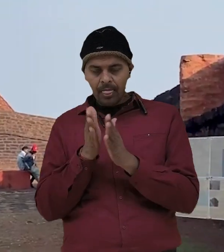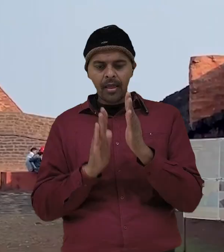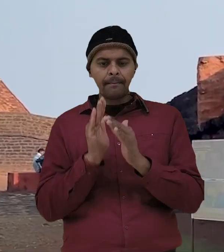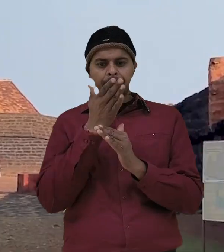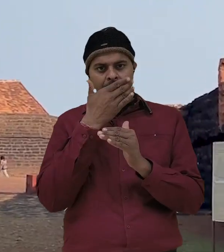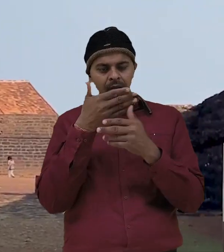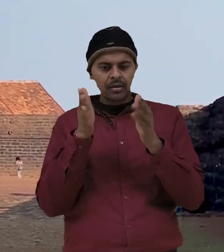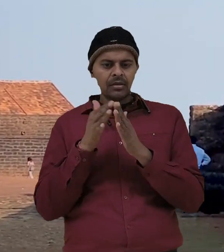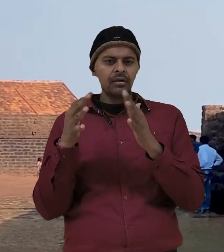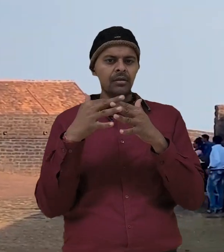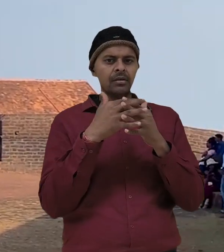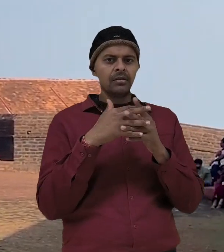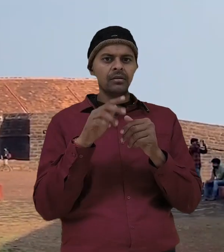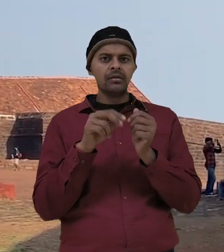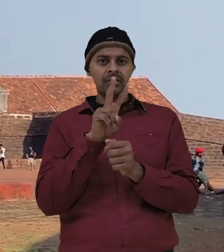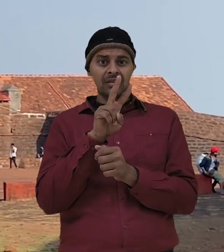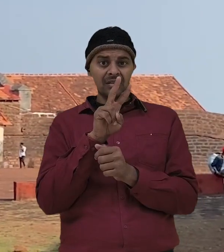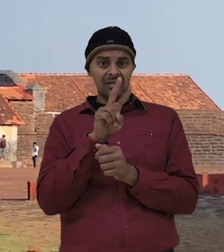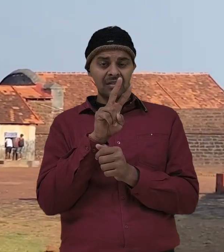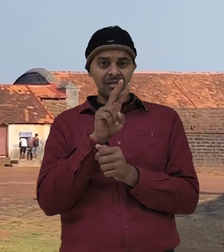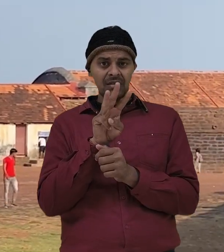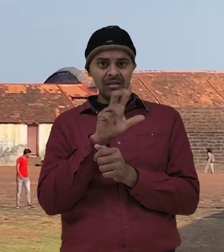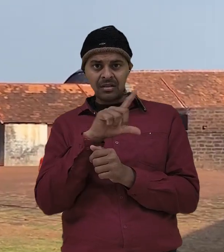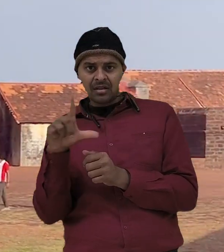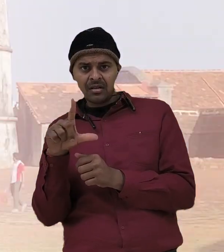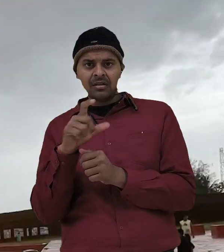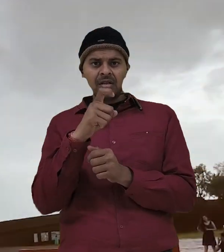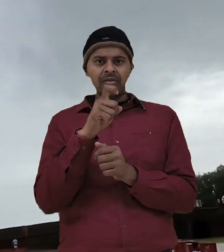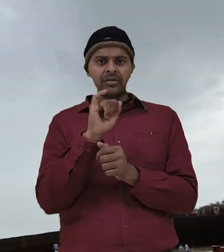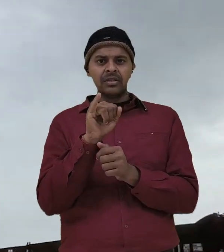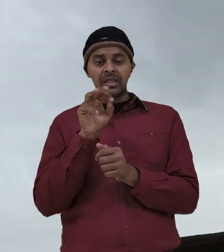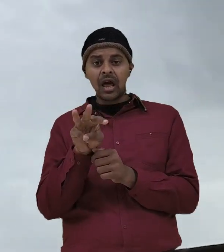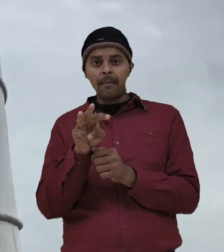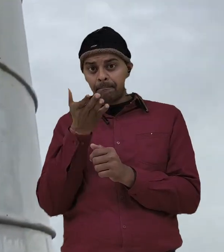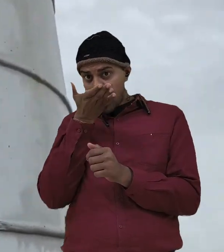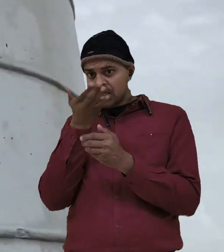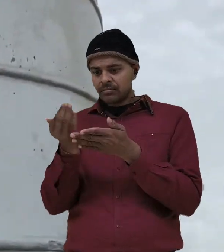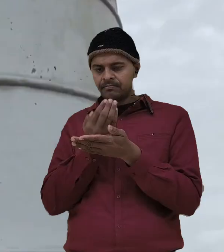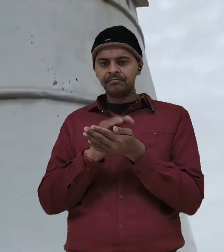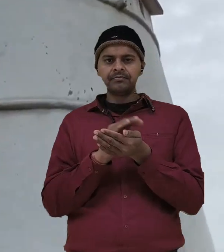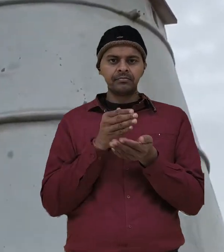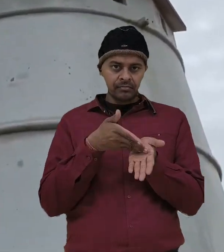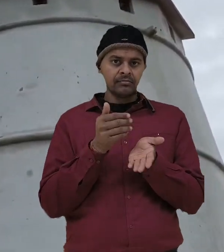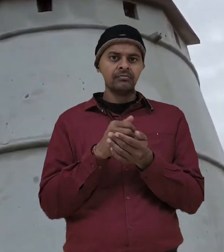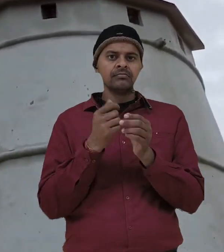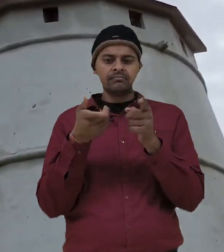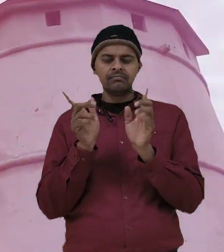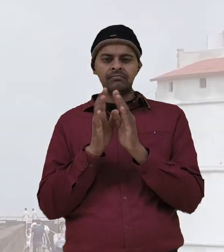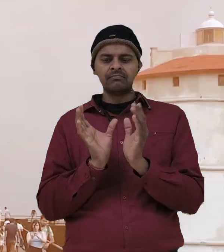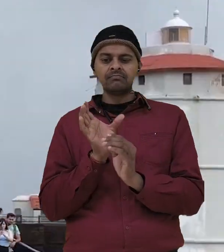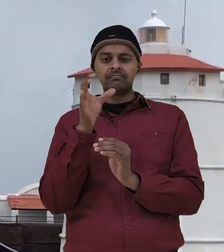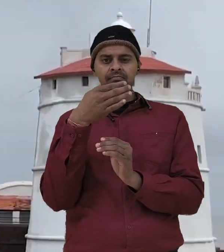is an underground water storage chamber or tank. The storage capacity of this water tank is